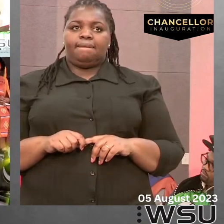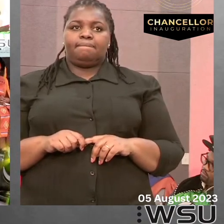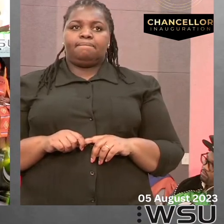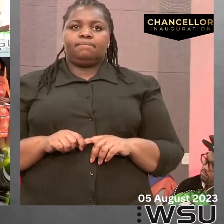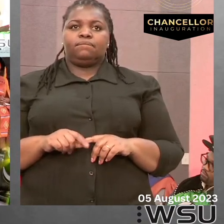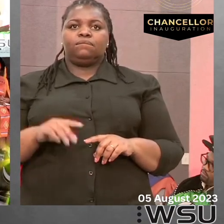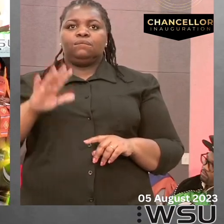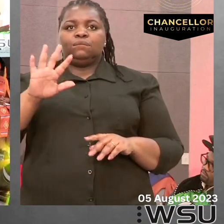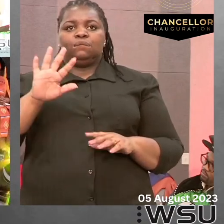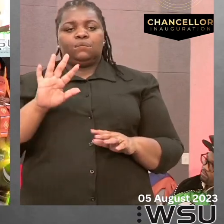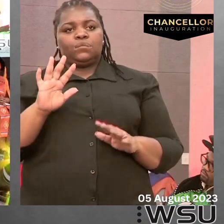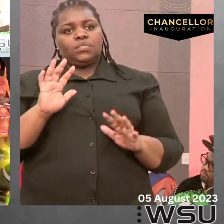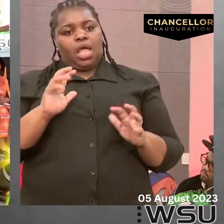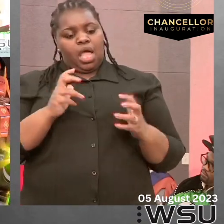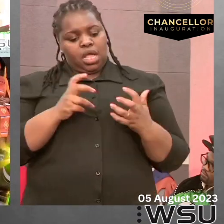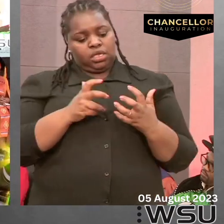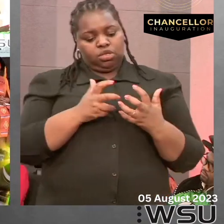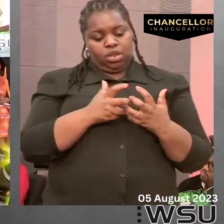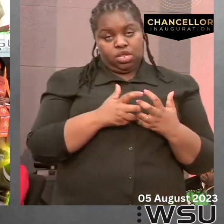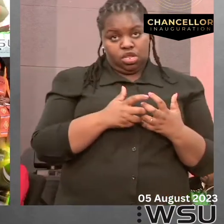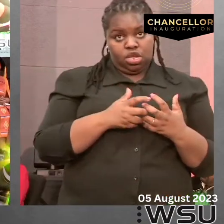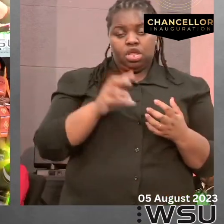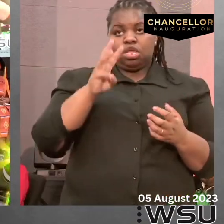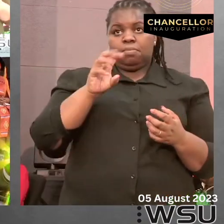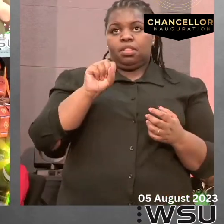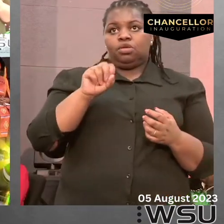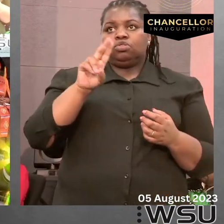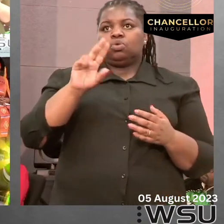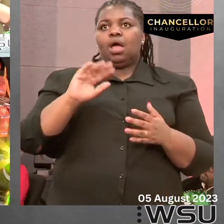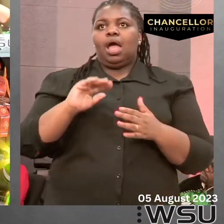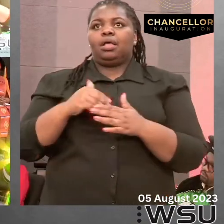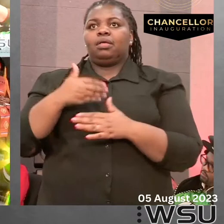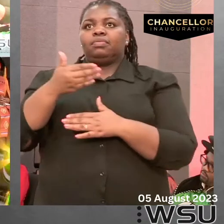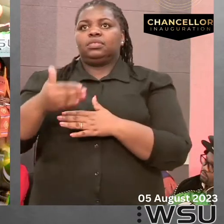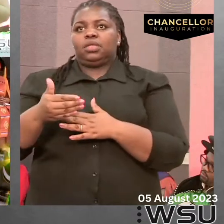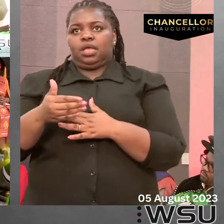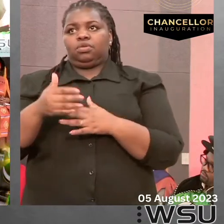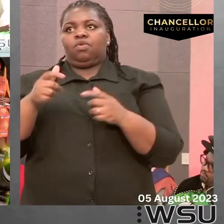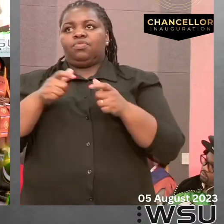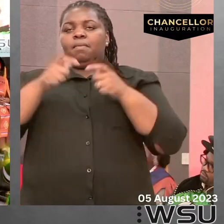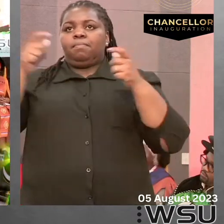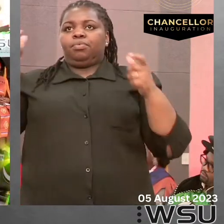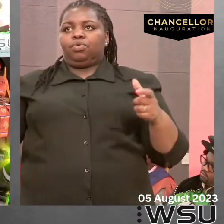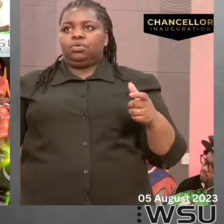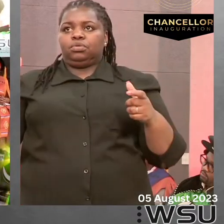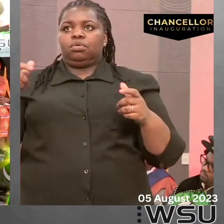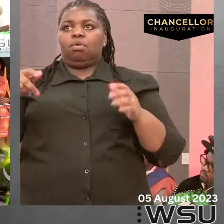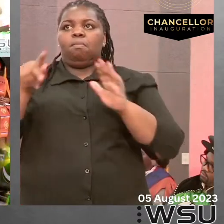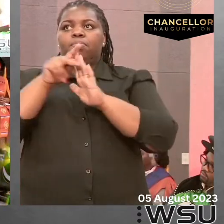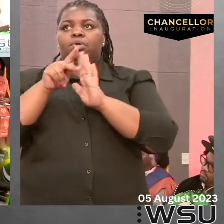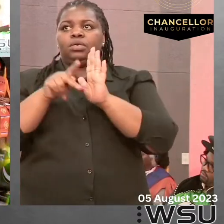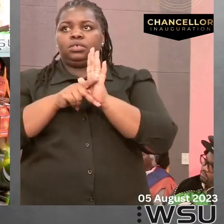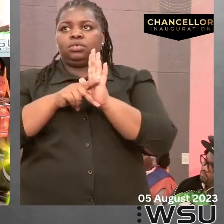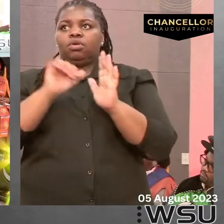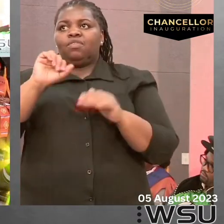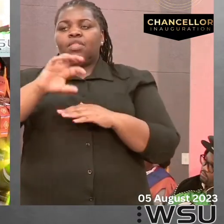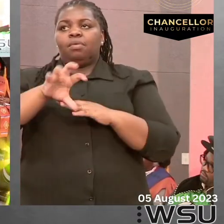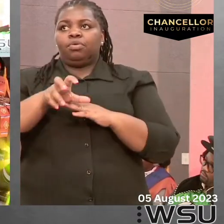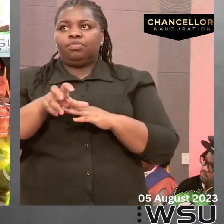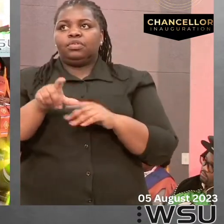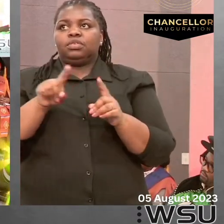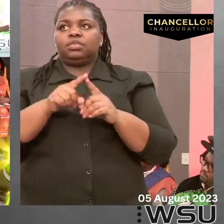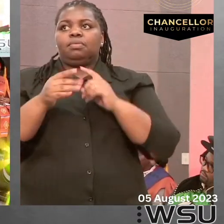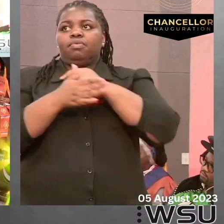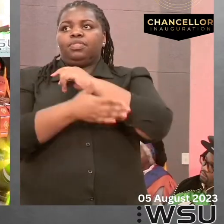isolating WUSU outside of the broad fiscal policy of the province and of